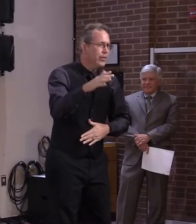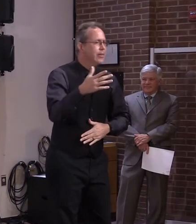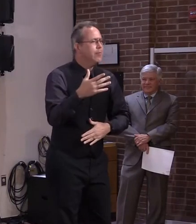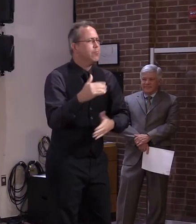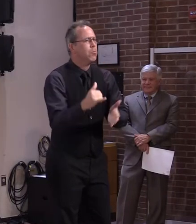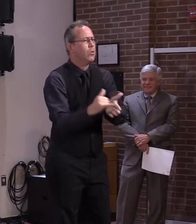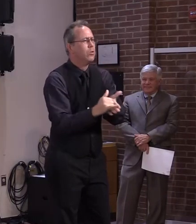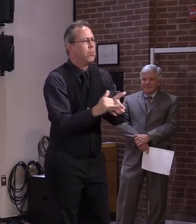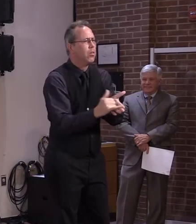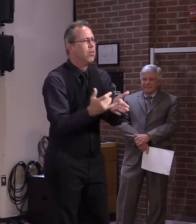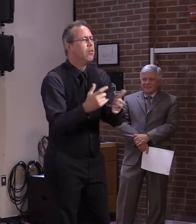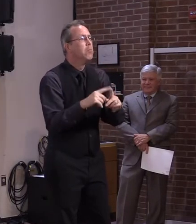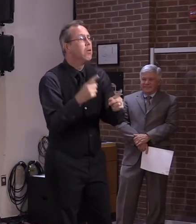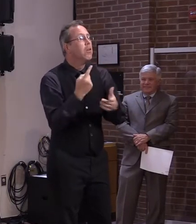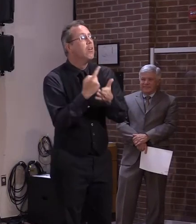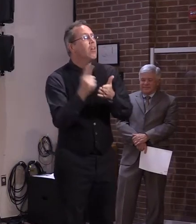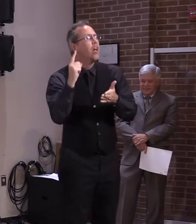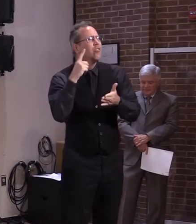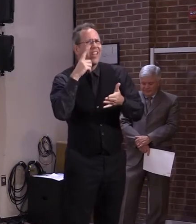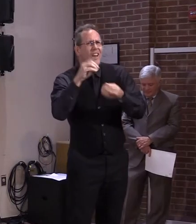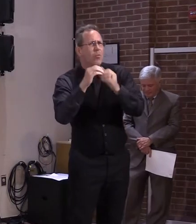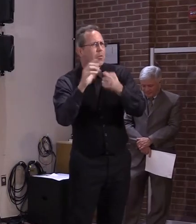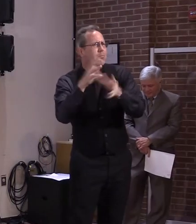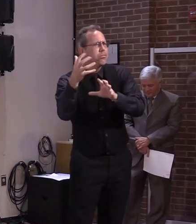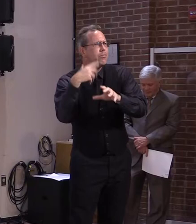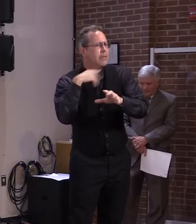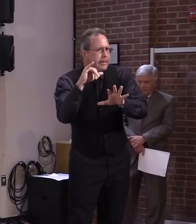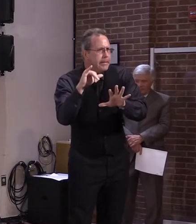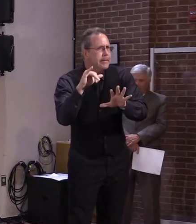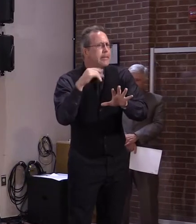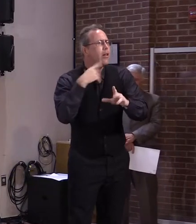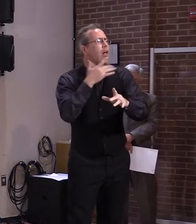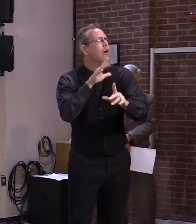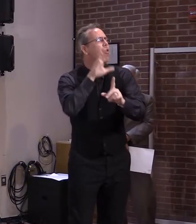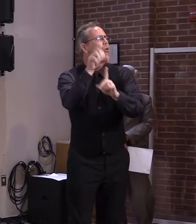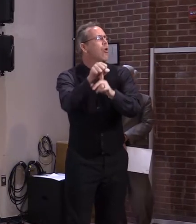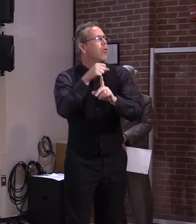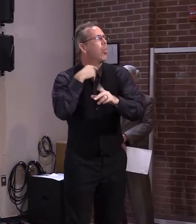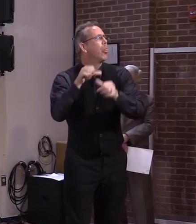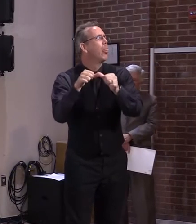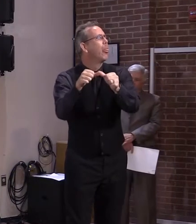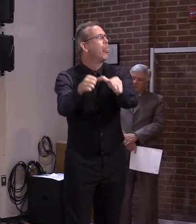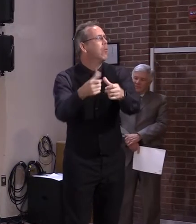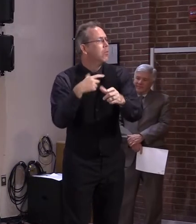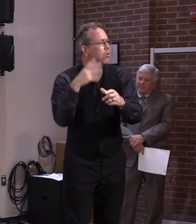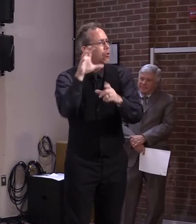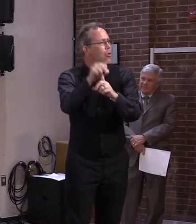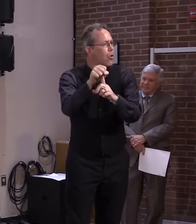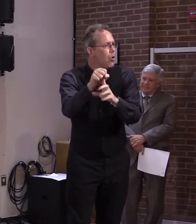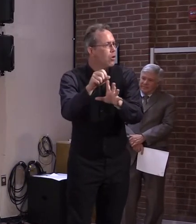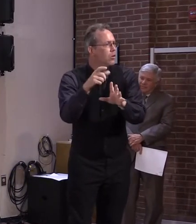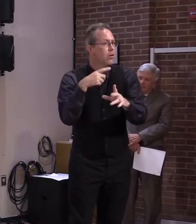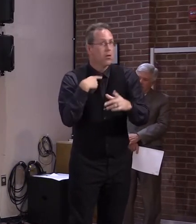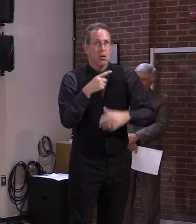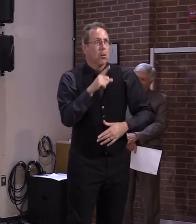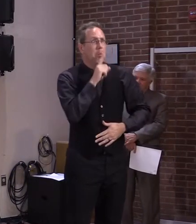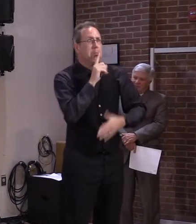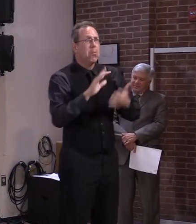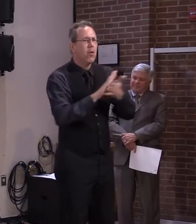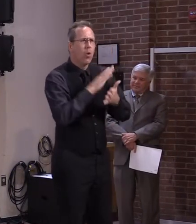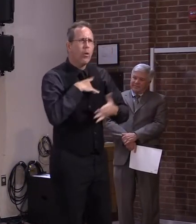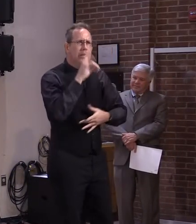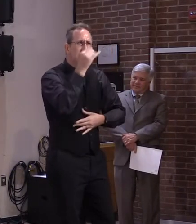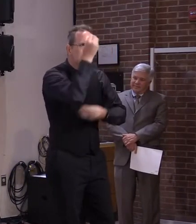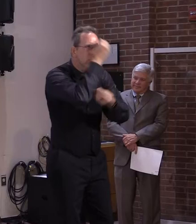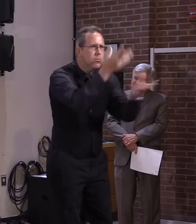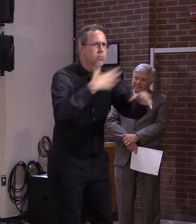your attention, and so that we can continue to have the faith and trust that that we need to get through